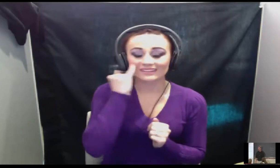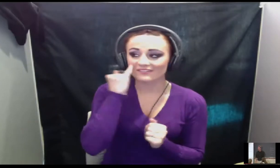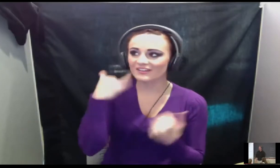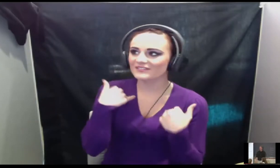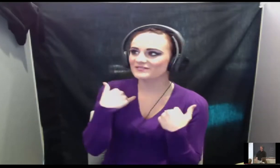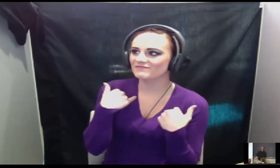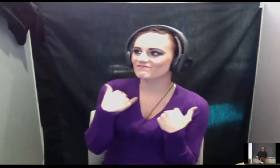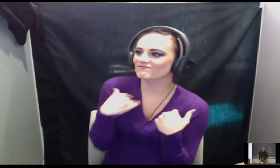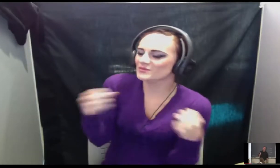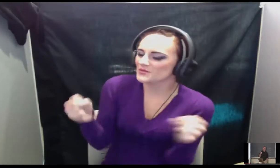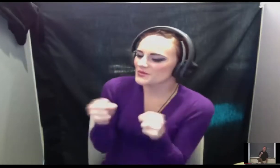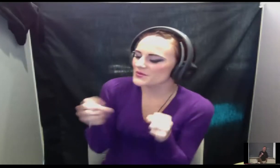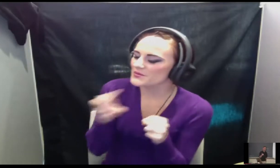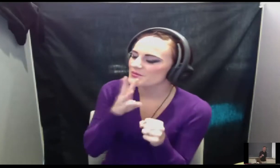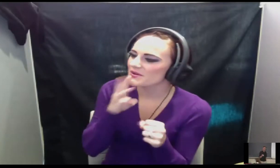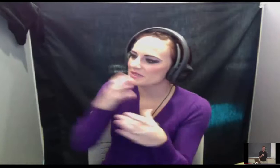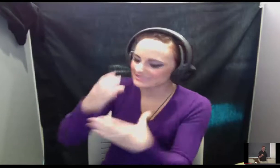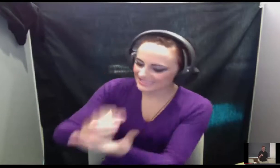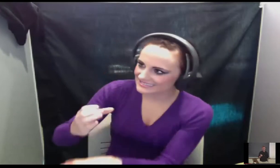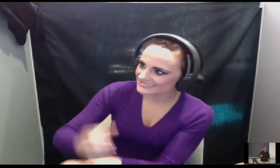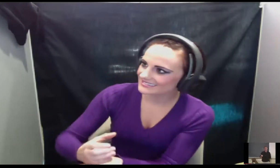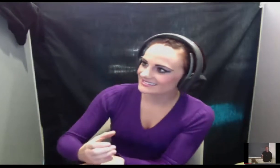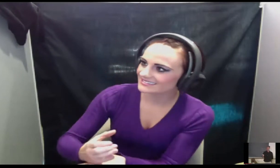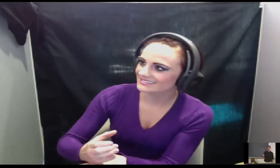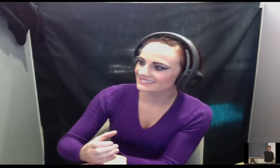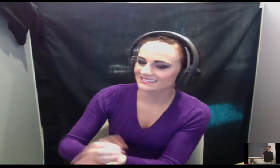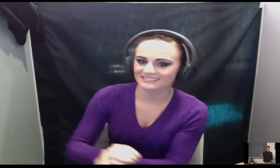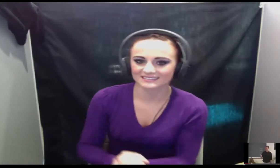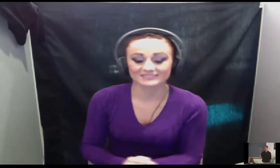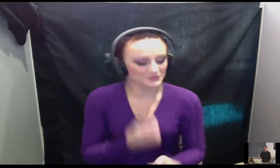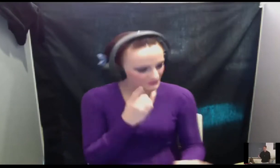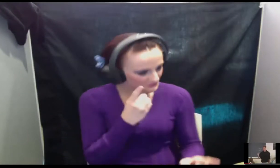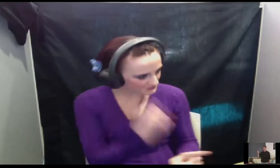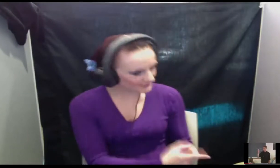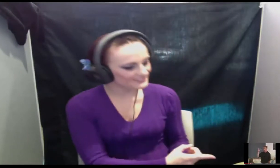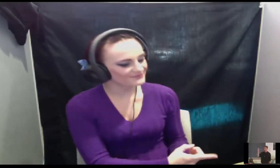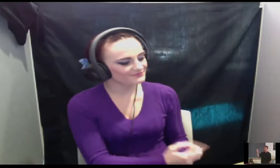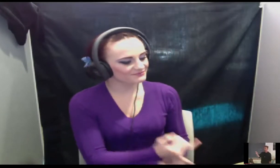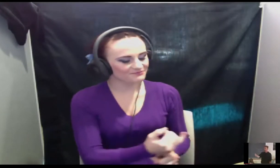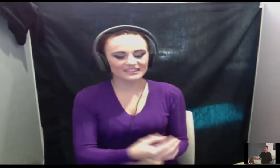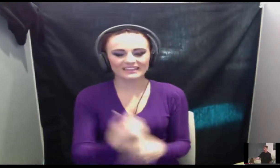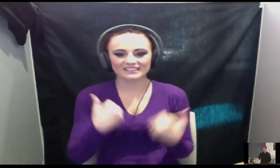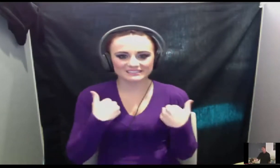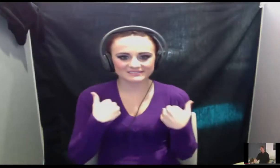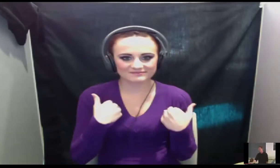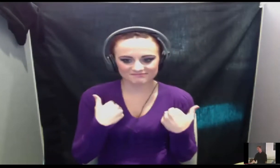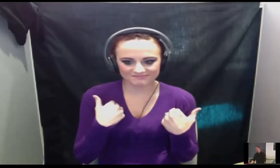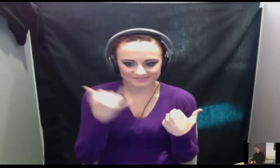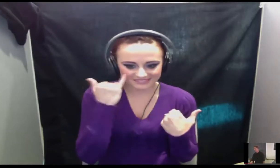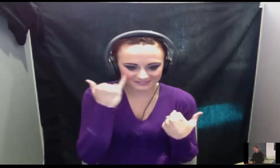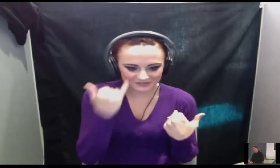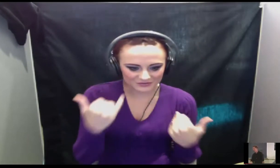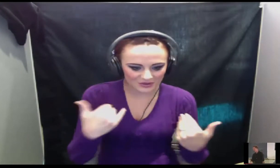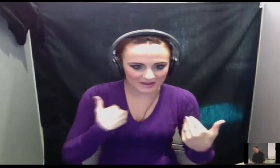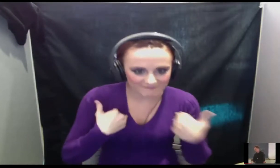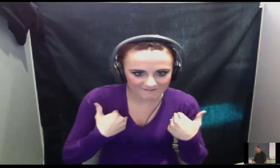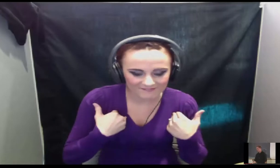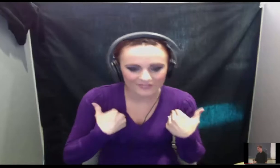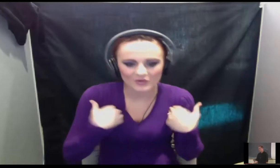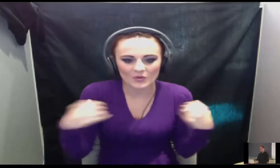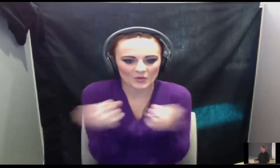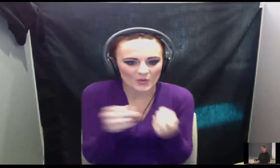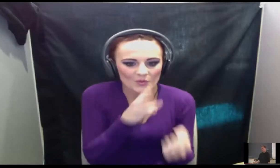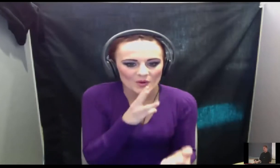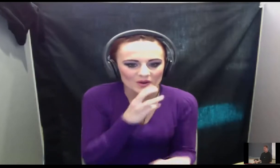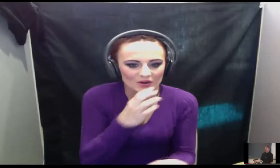the book. Exactly. You take a cold glass of water, take it out, set it on a table